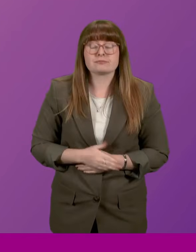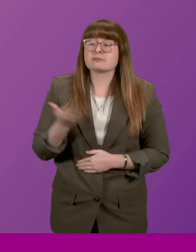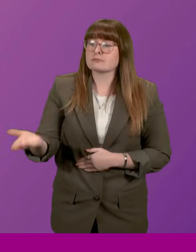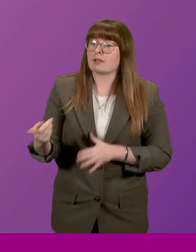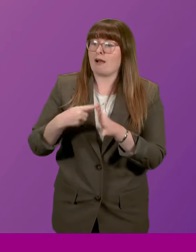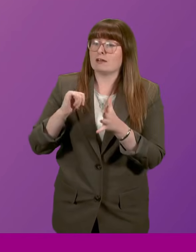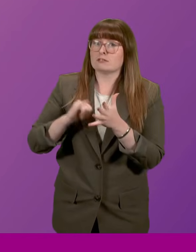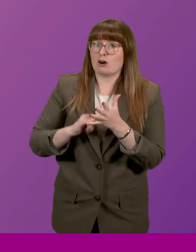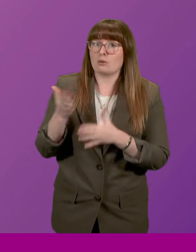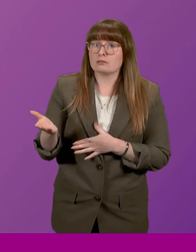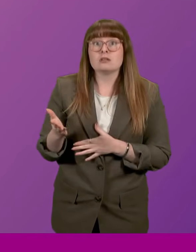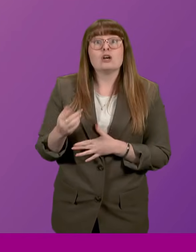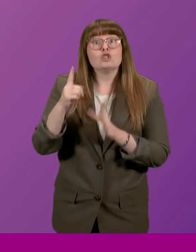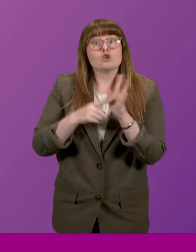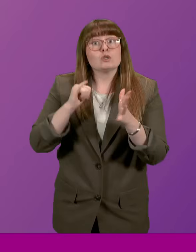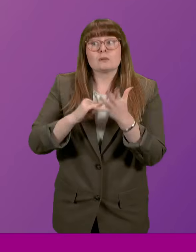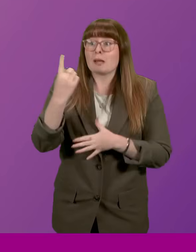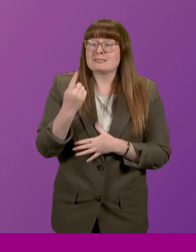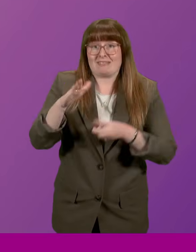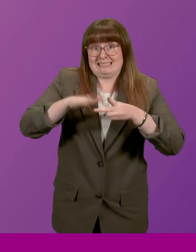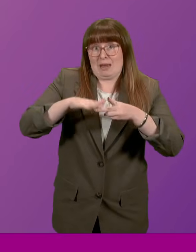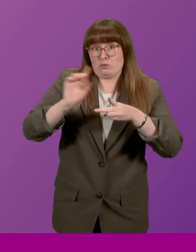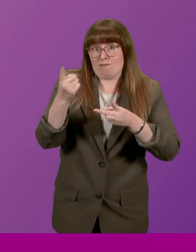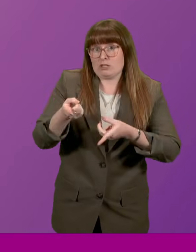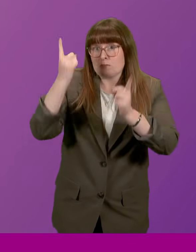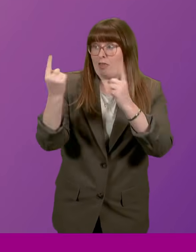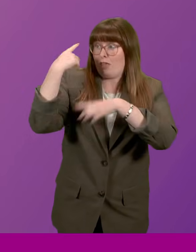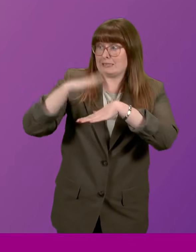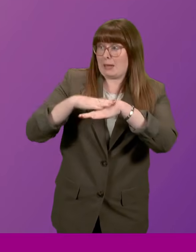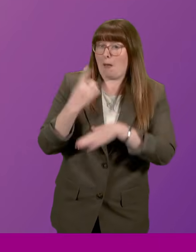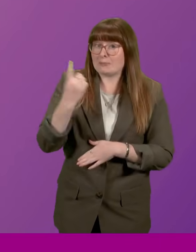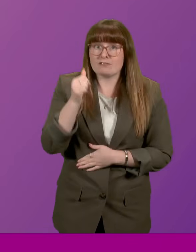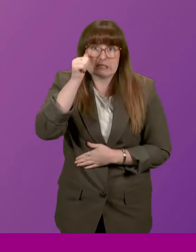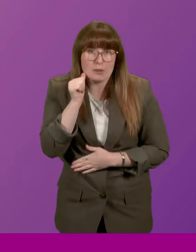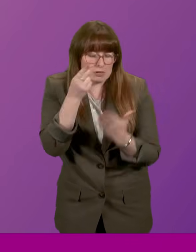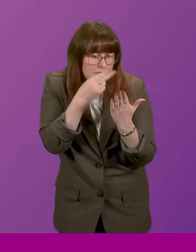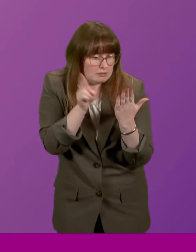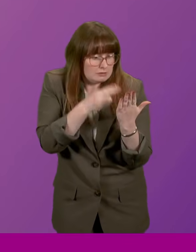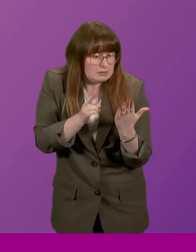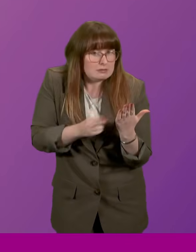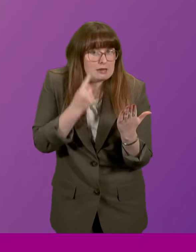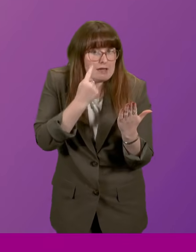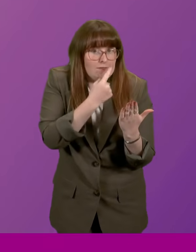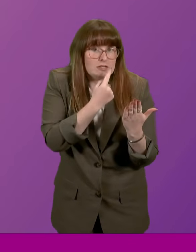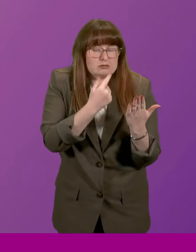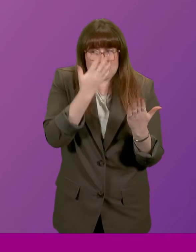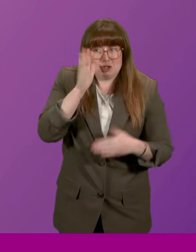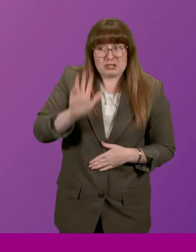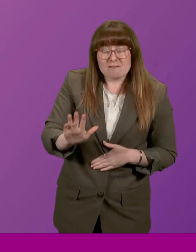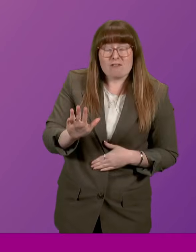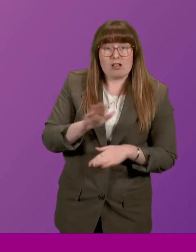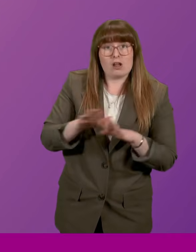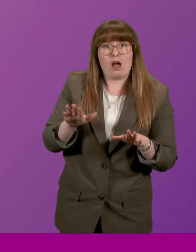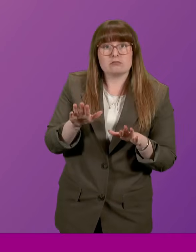Presiding Officer, John Swinney was the Deputy First Minister who deliberately deleted evidence shameful and